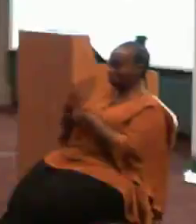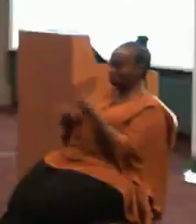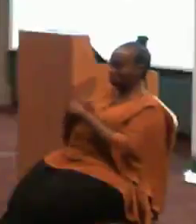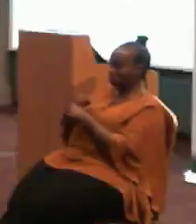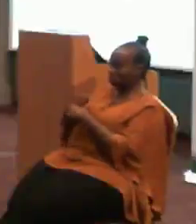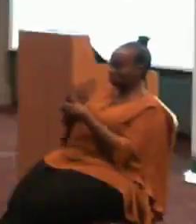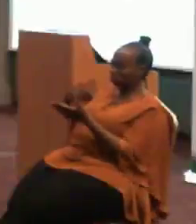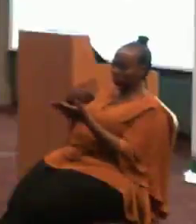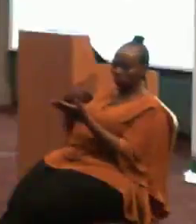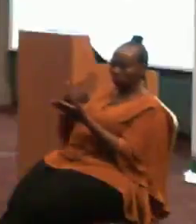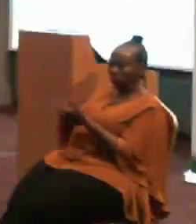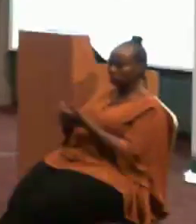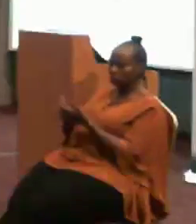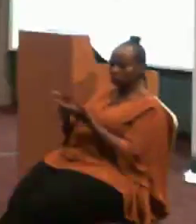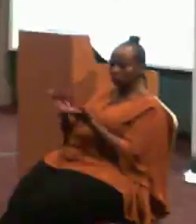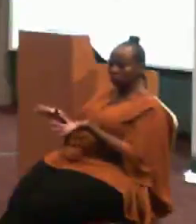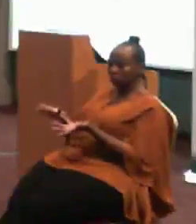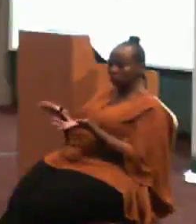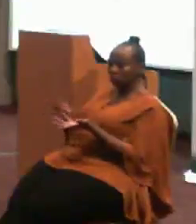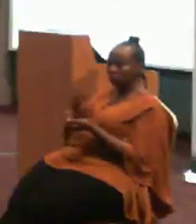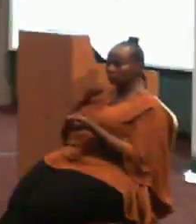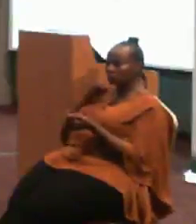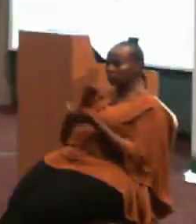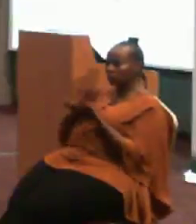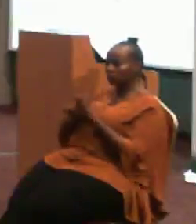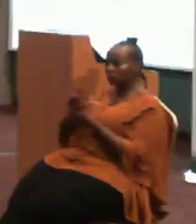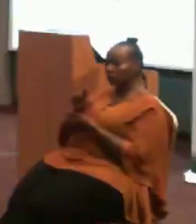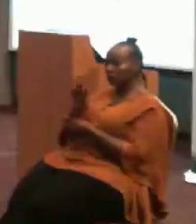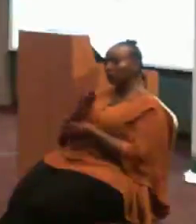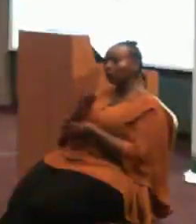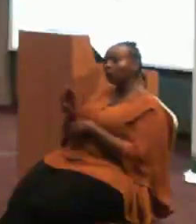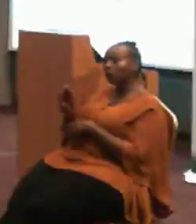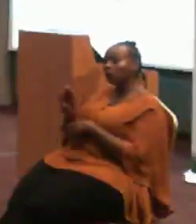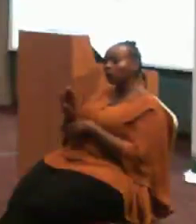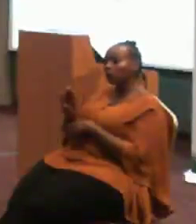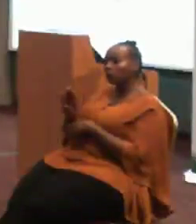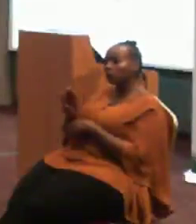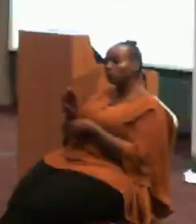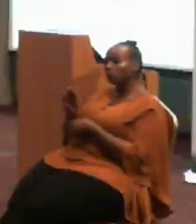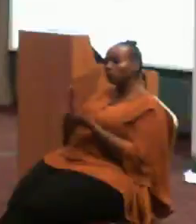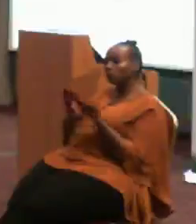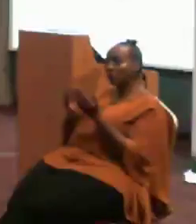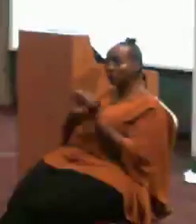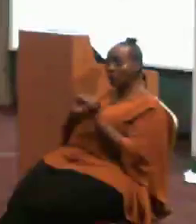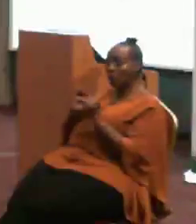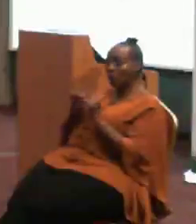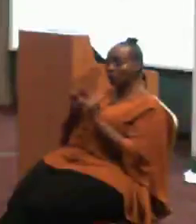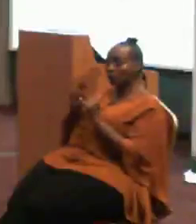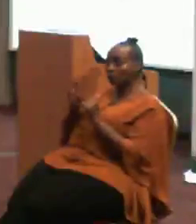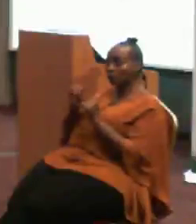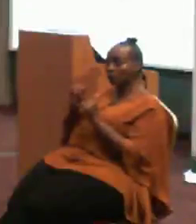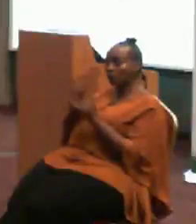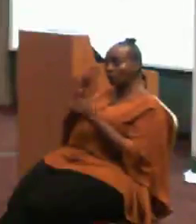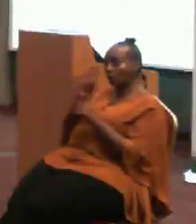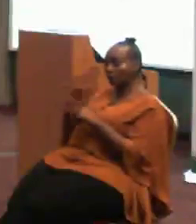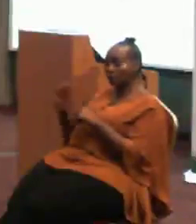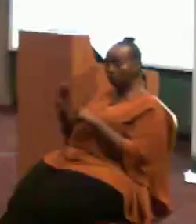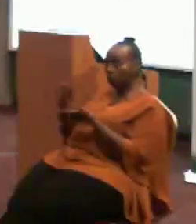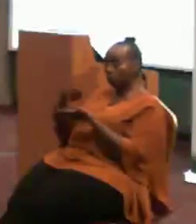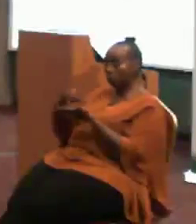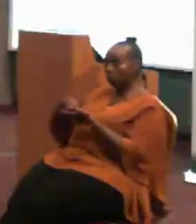you've actually, could be 17 billion, in fact, it could be over 20 billion that hasn't been